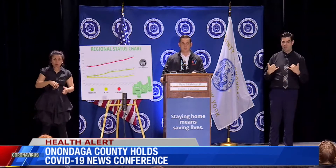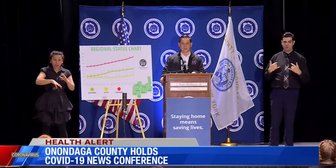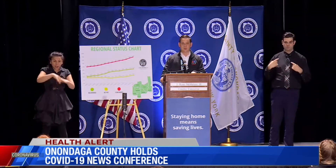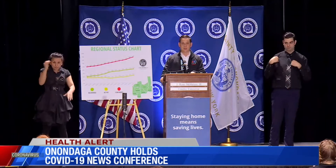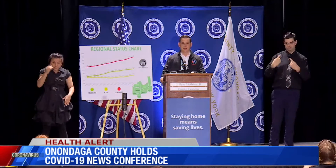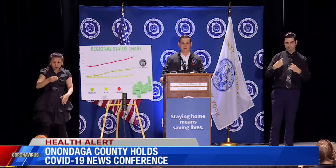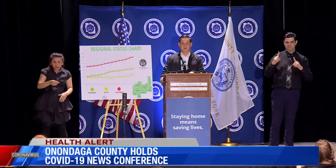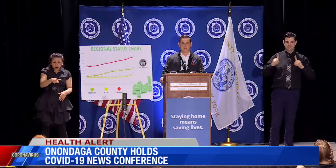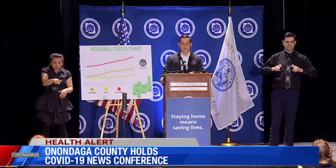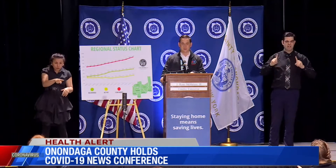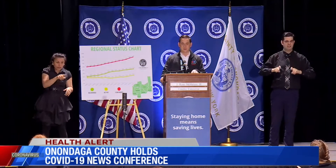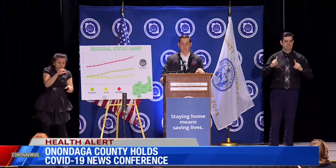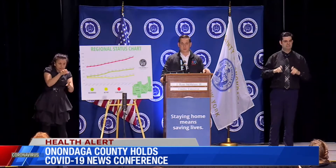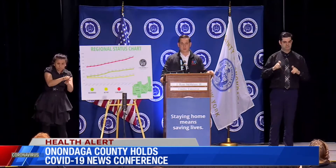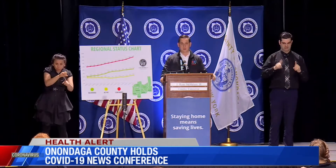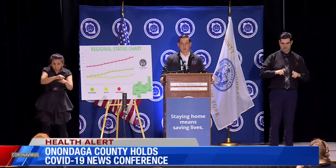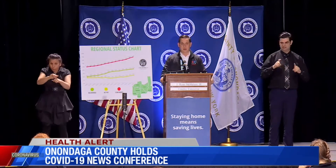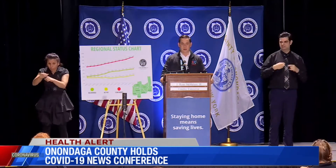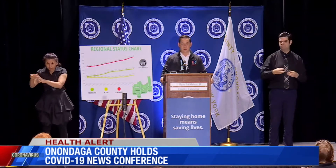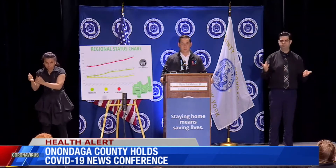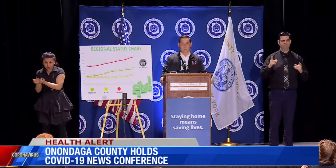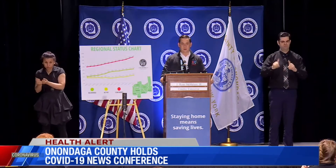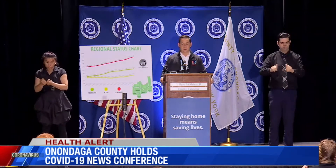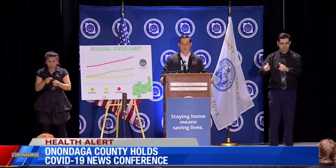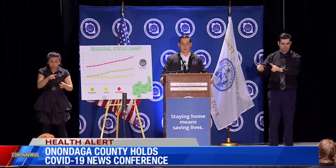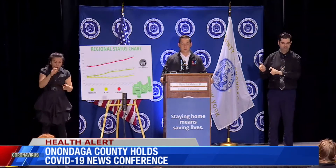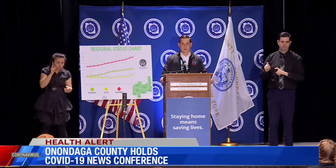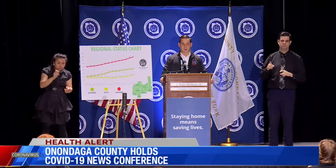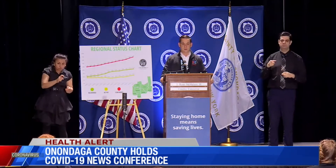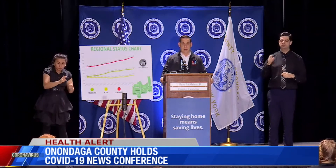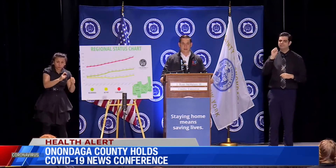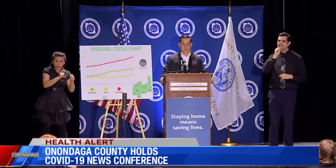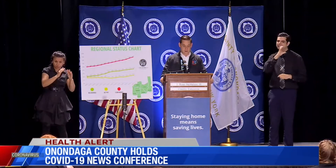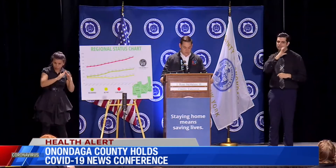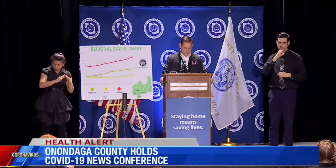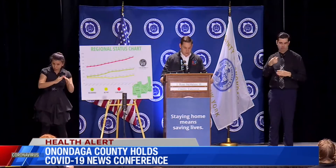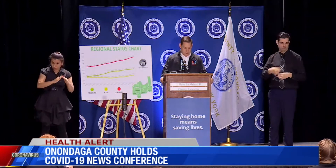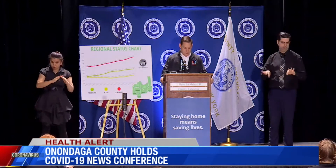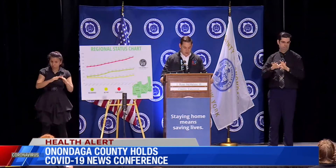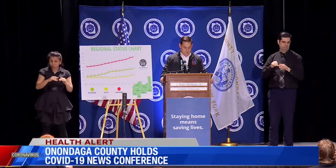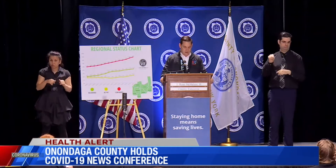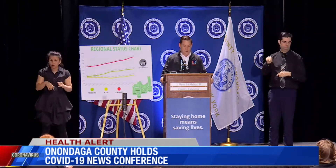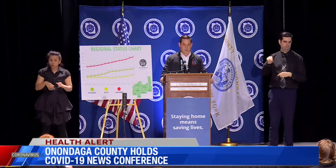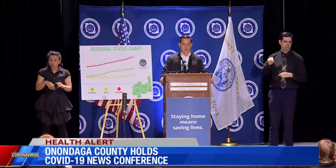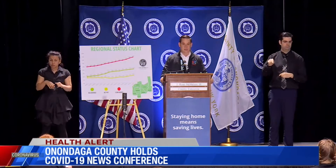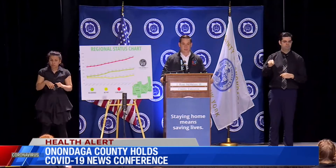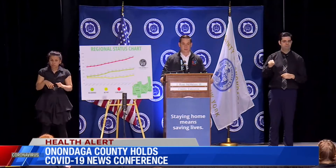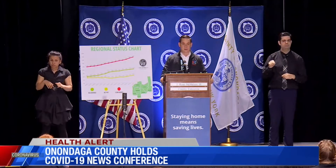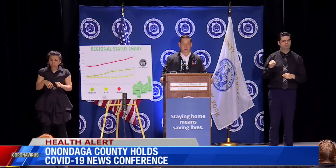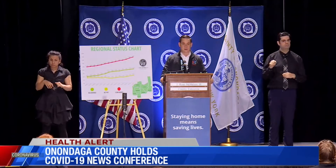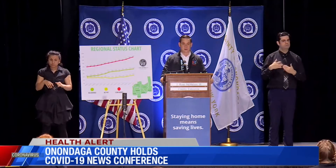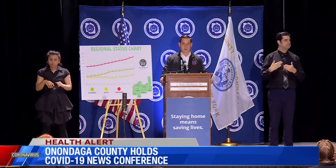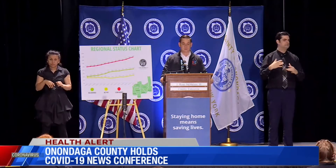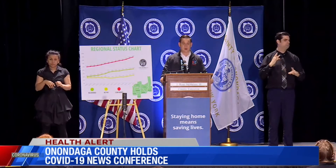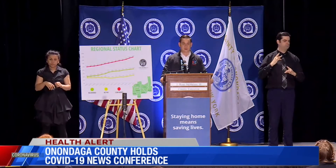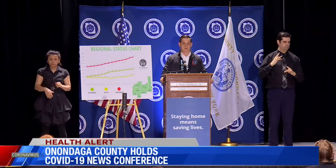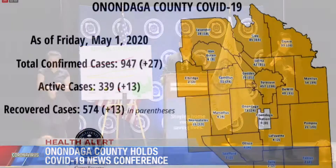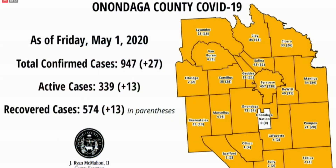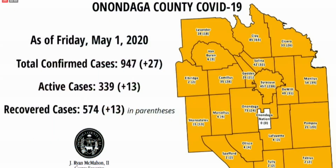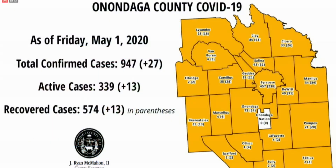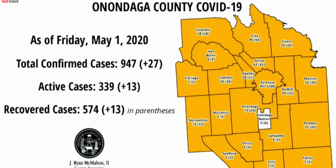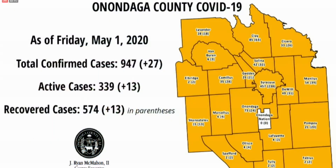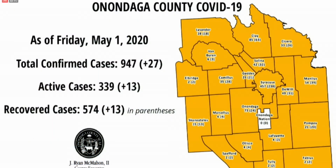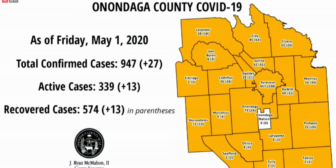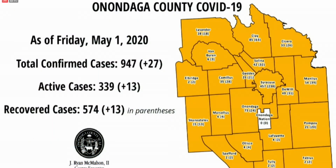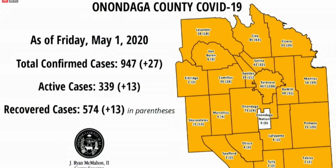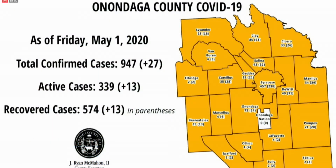in senior-related facilities, and our seniors have gotten this virus in many cases, and it's very tough